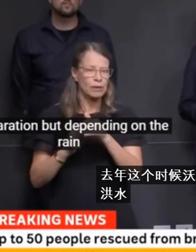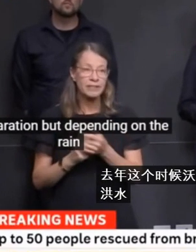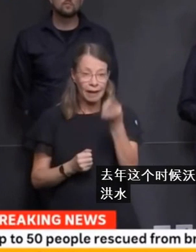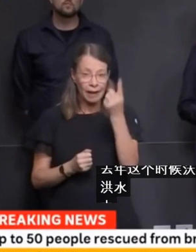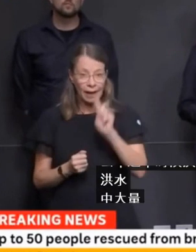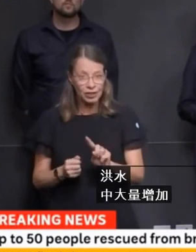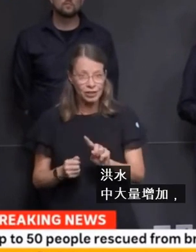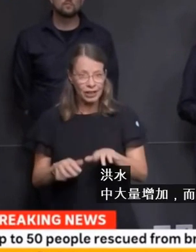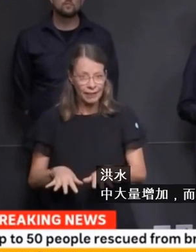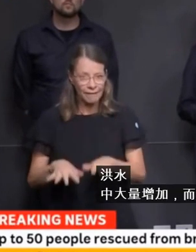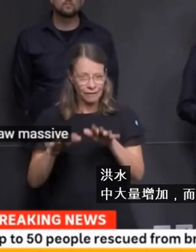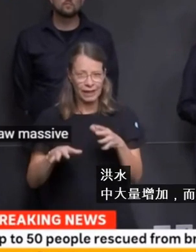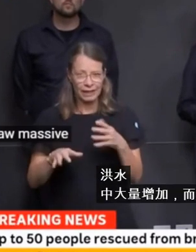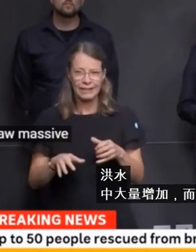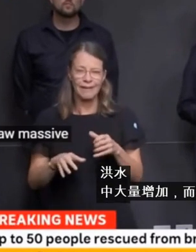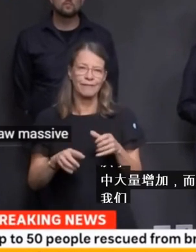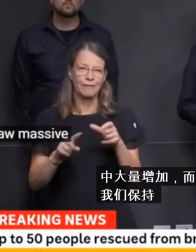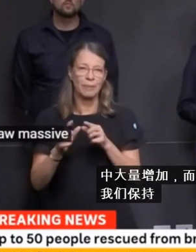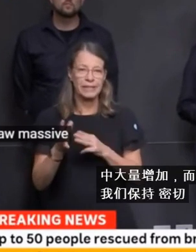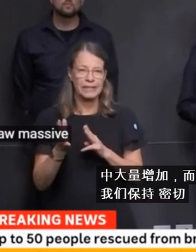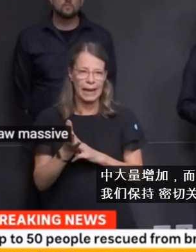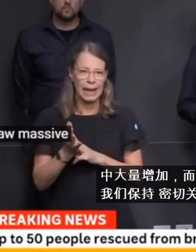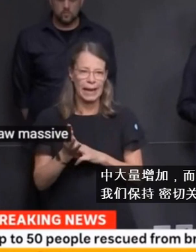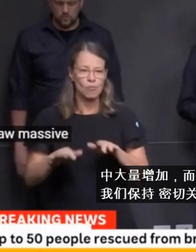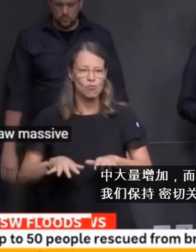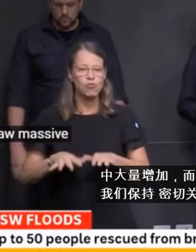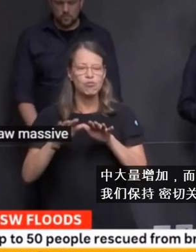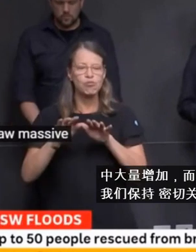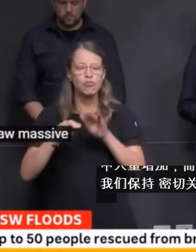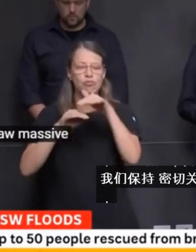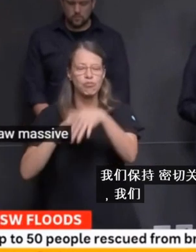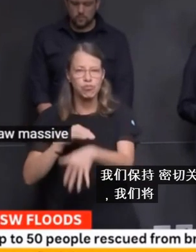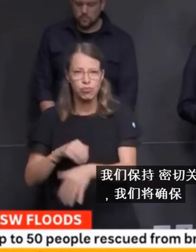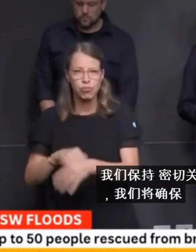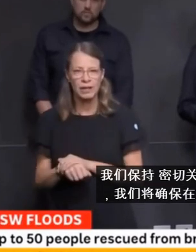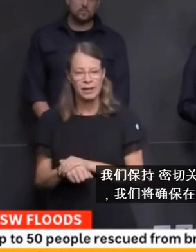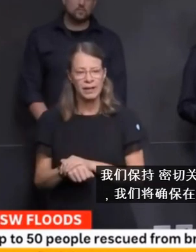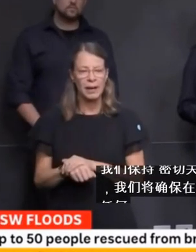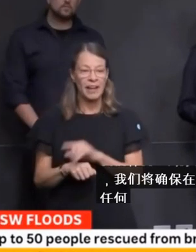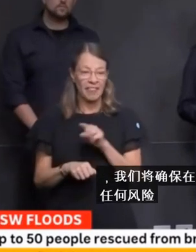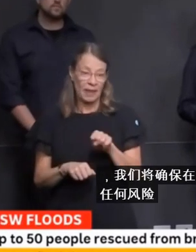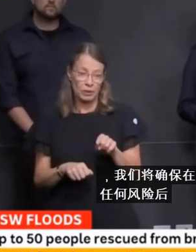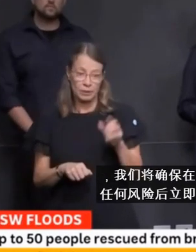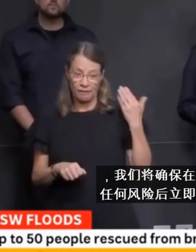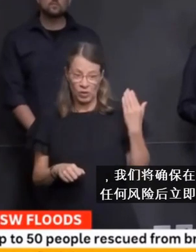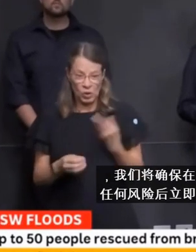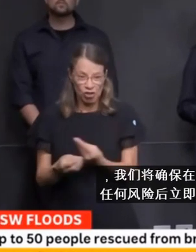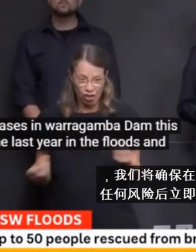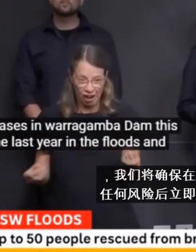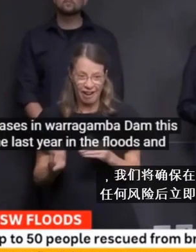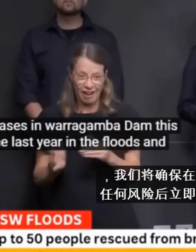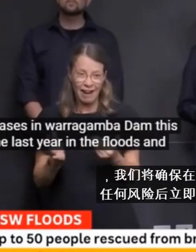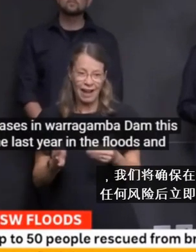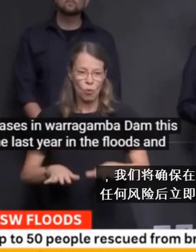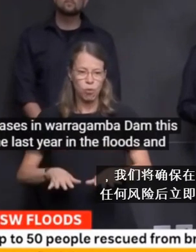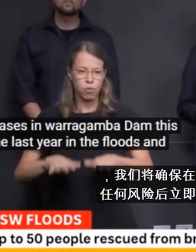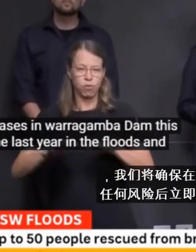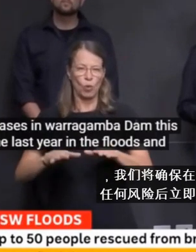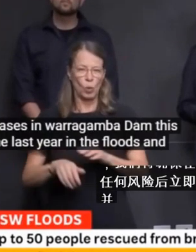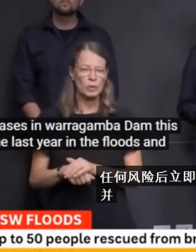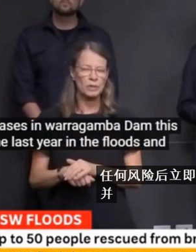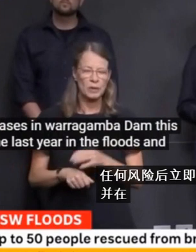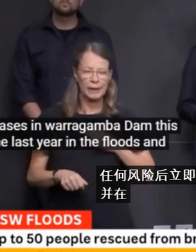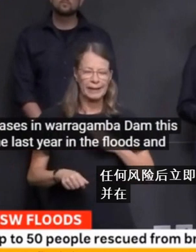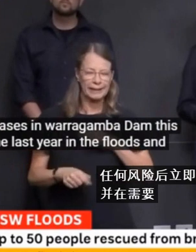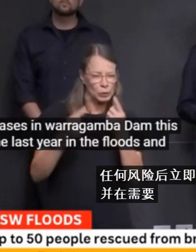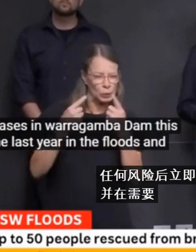floods, and that was coming out of a drought. So we're keeping a very close eye on that, and we'll be making sure that we communicate any risk to the communities